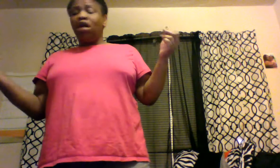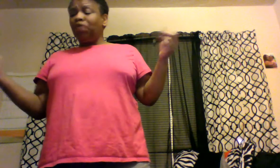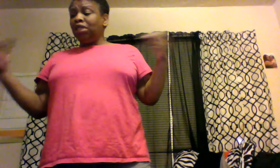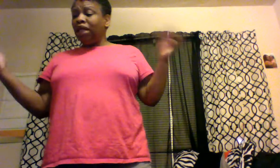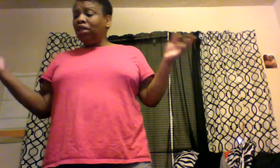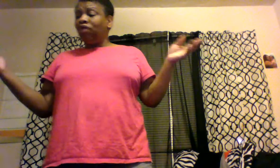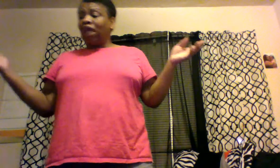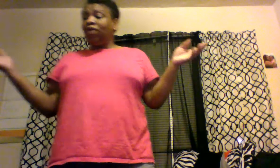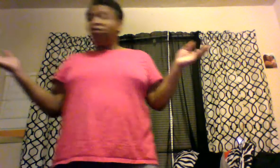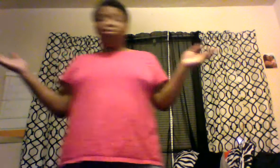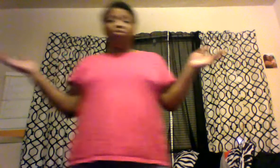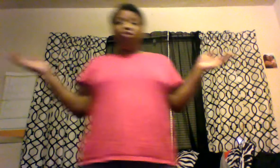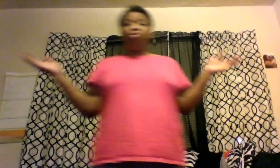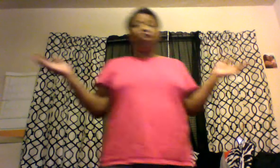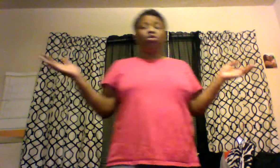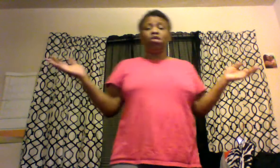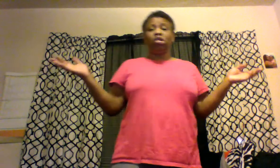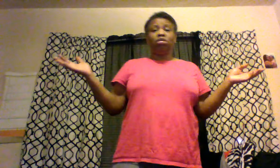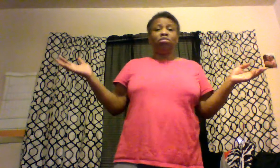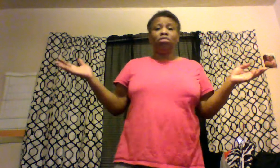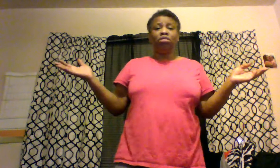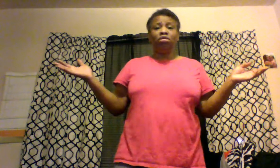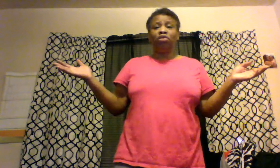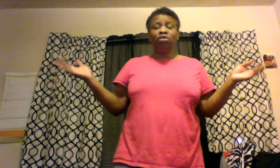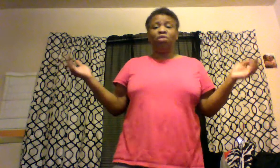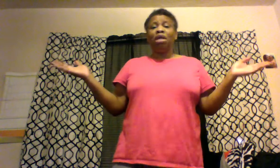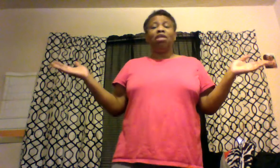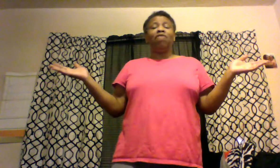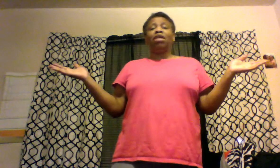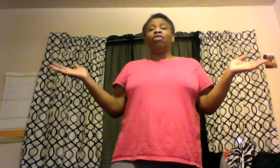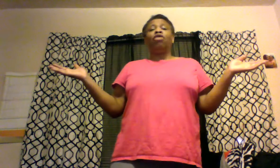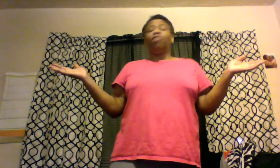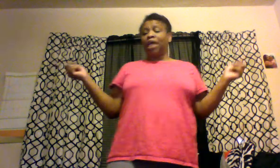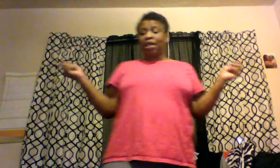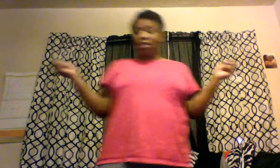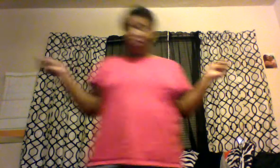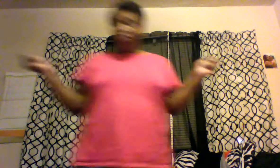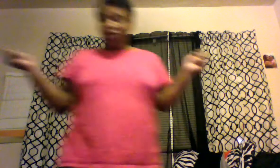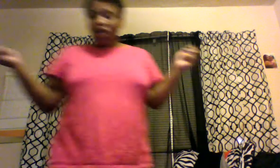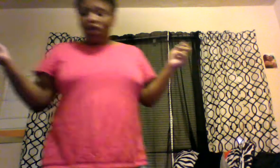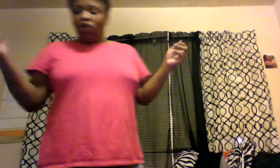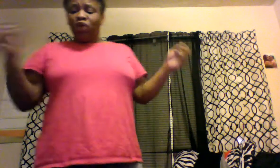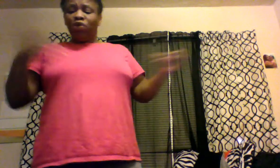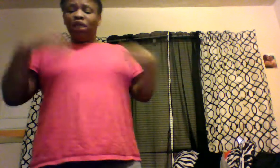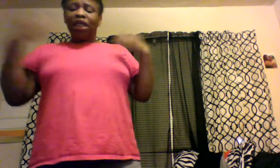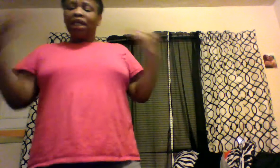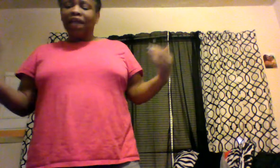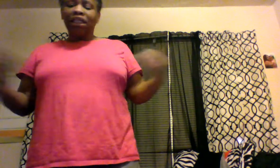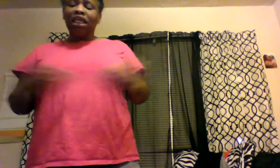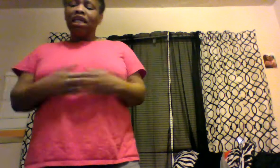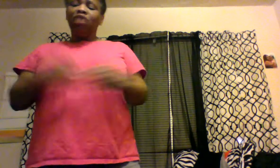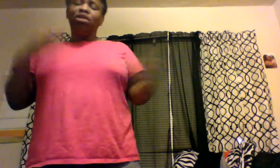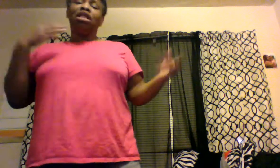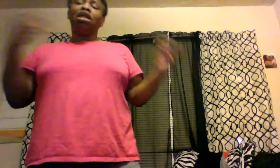Montgomery demanding the right for votes, demanding the right to vote for blacks. When we think of Dr. King, we think